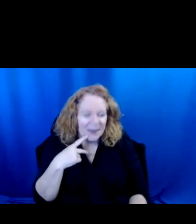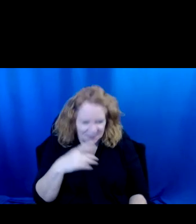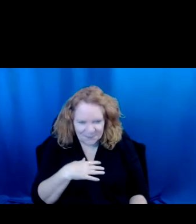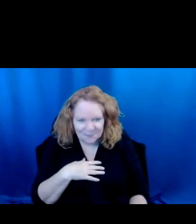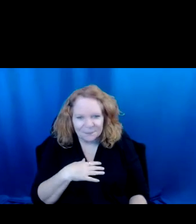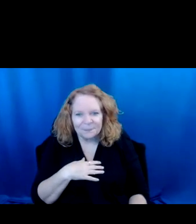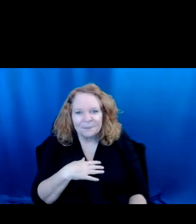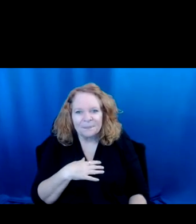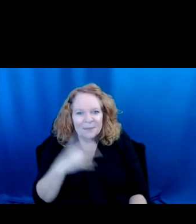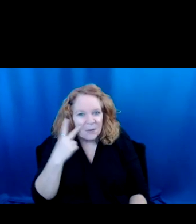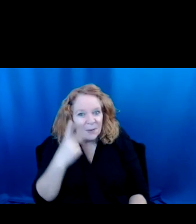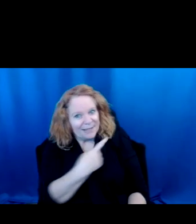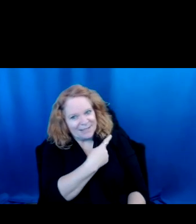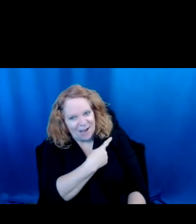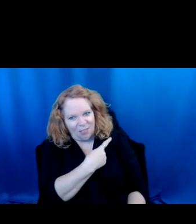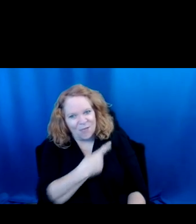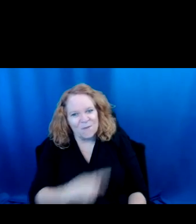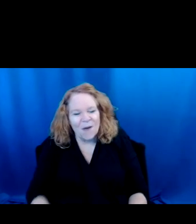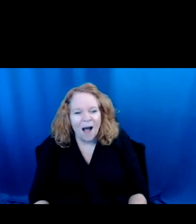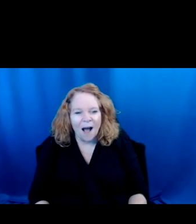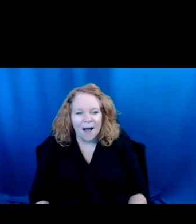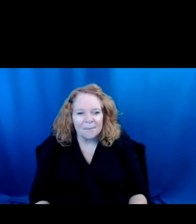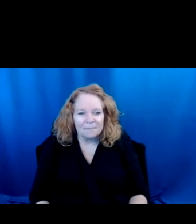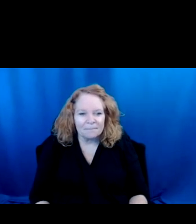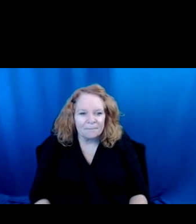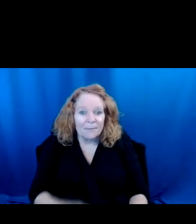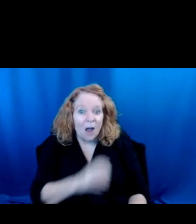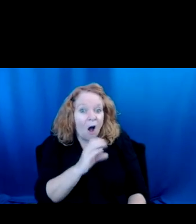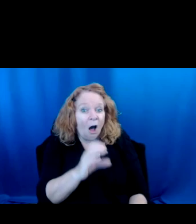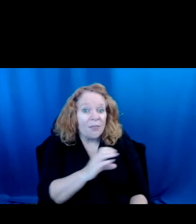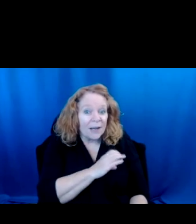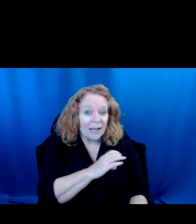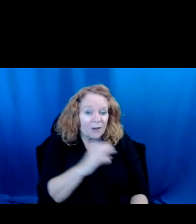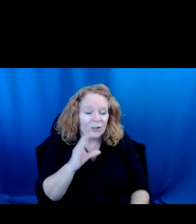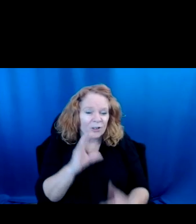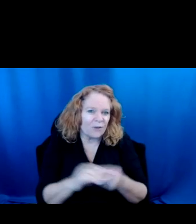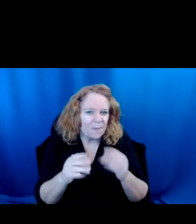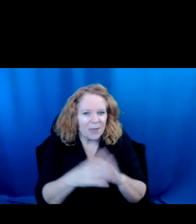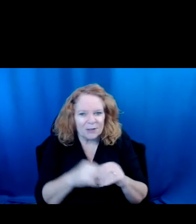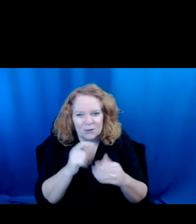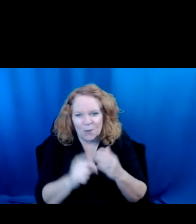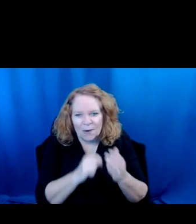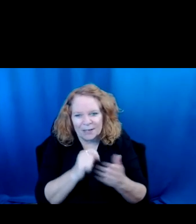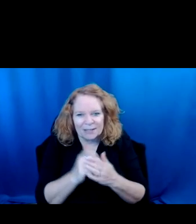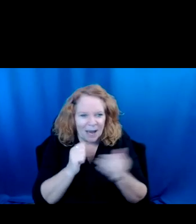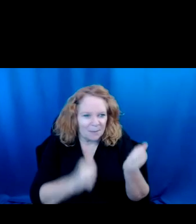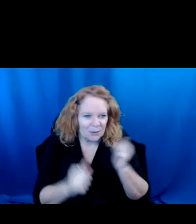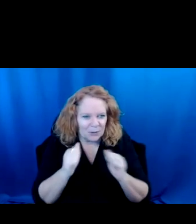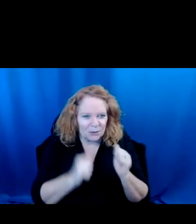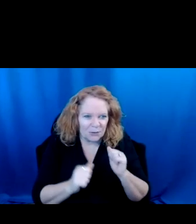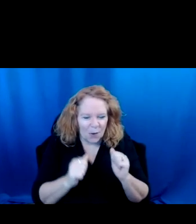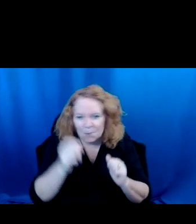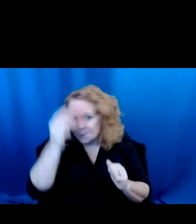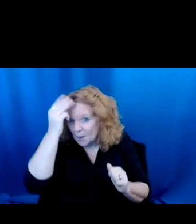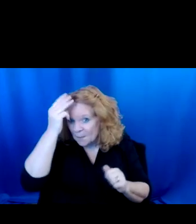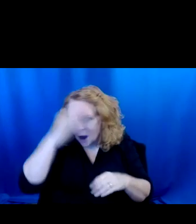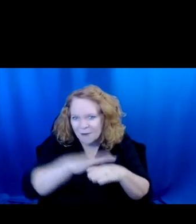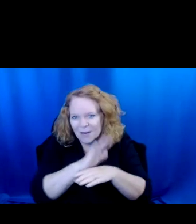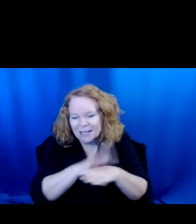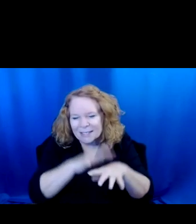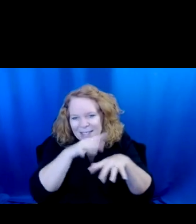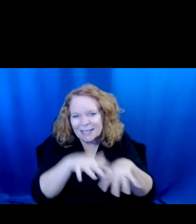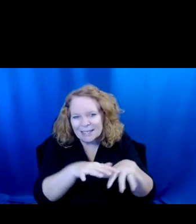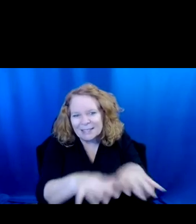are. They're characters from the Storytime show, Marvin Seaside